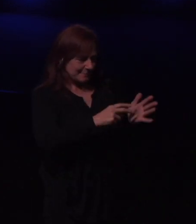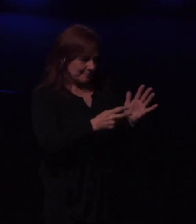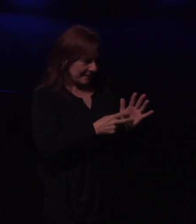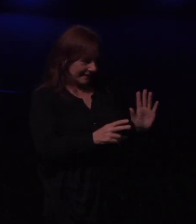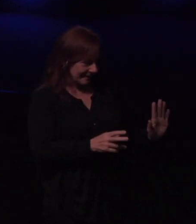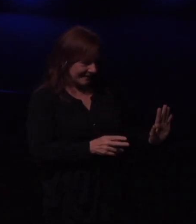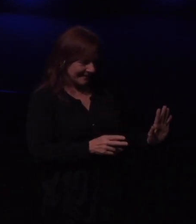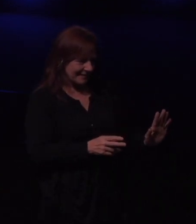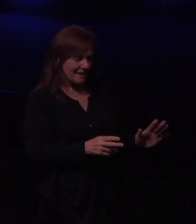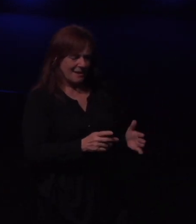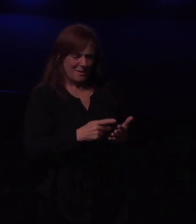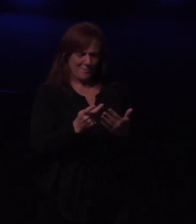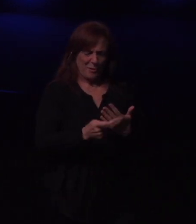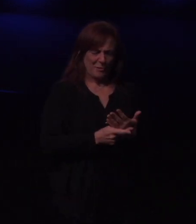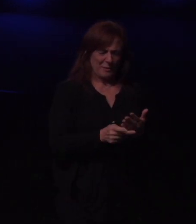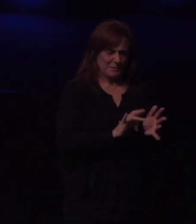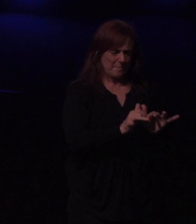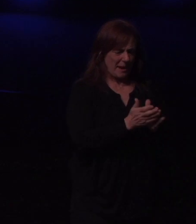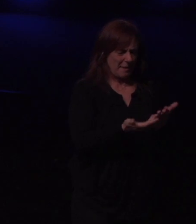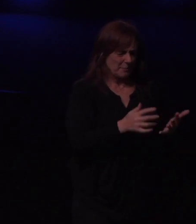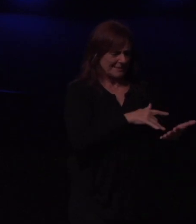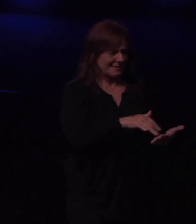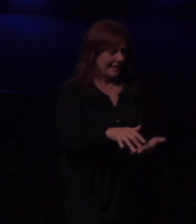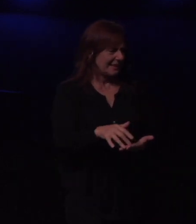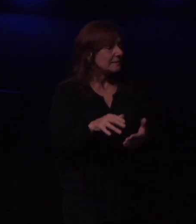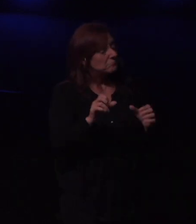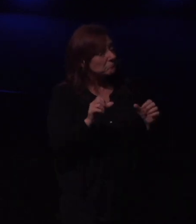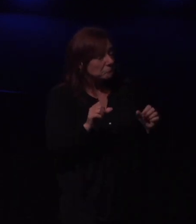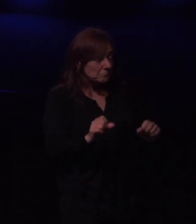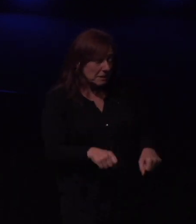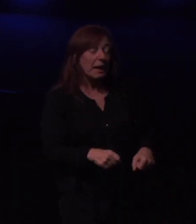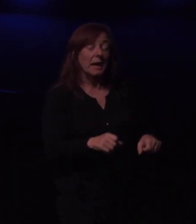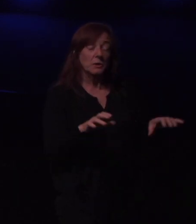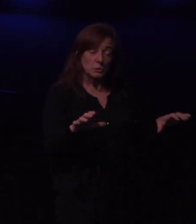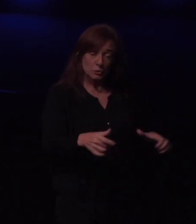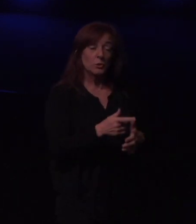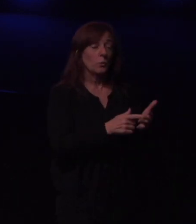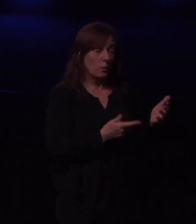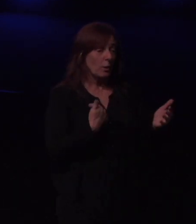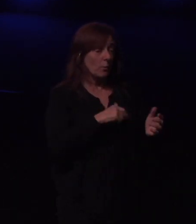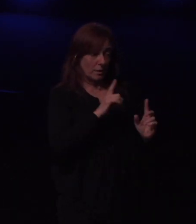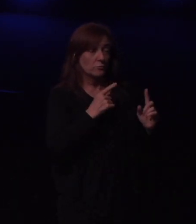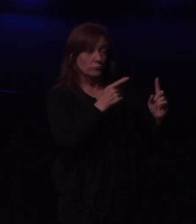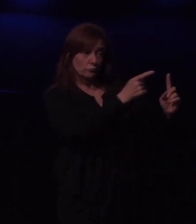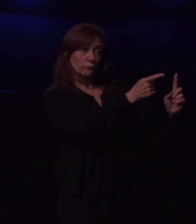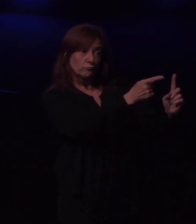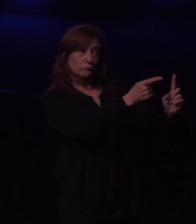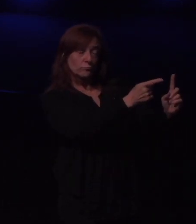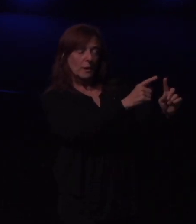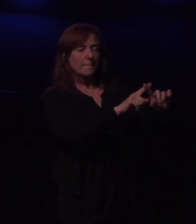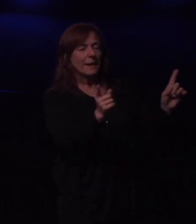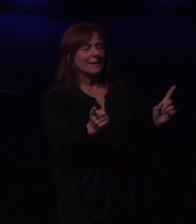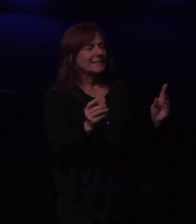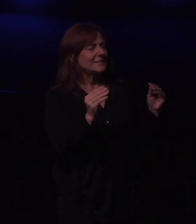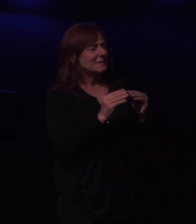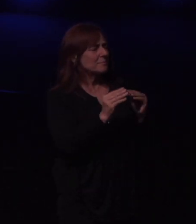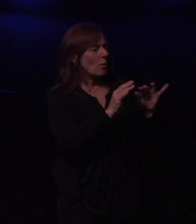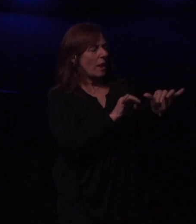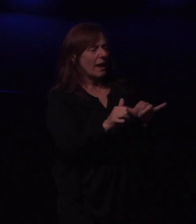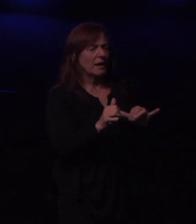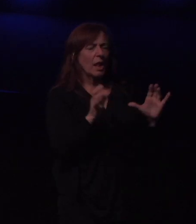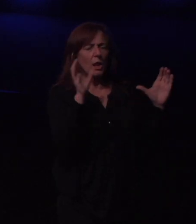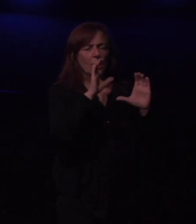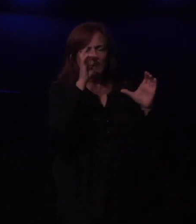means. Programs and Bible studies and things can certainly do what we're trying to do here. I think it means more look